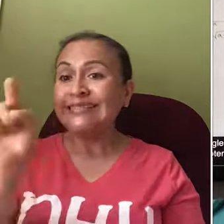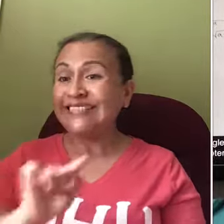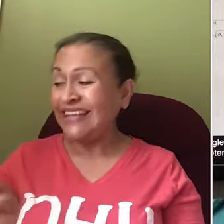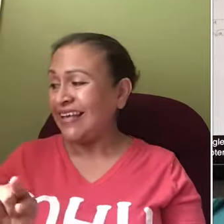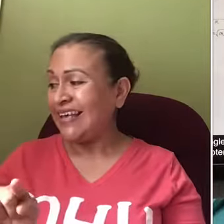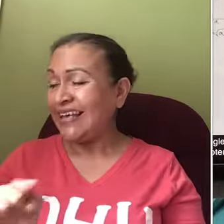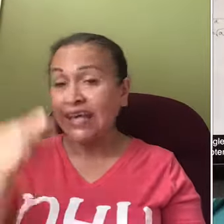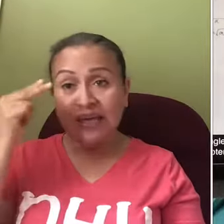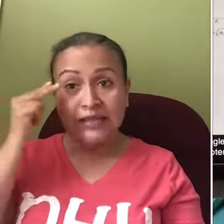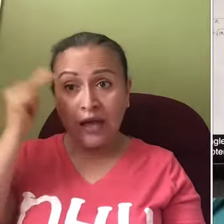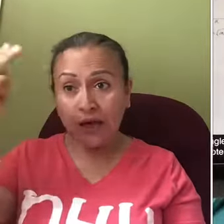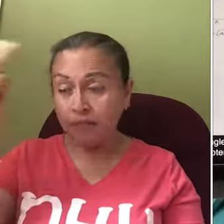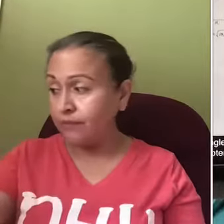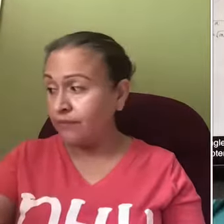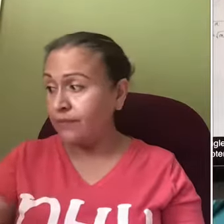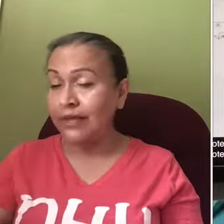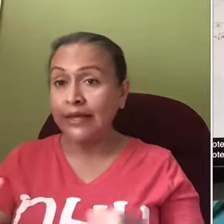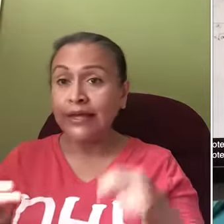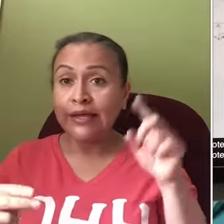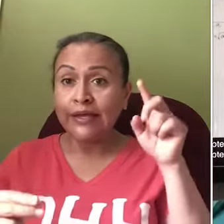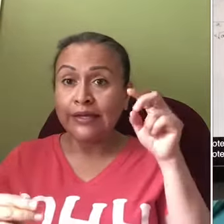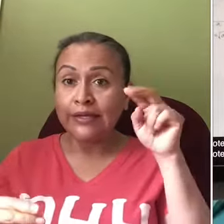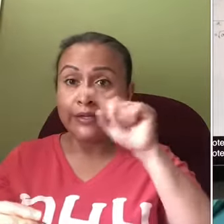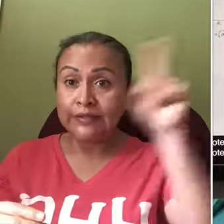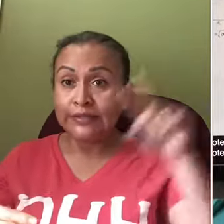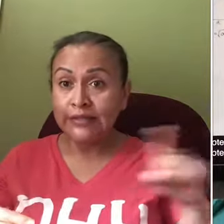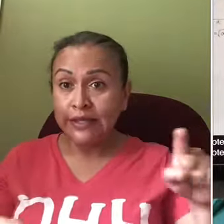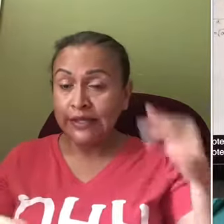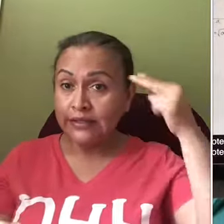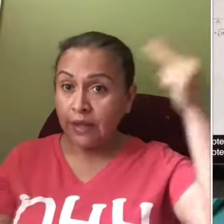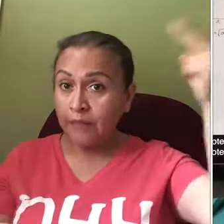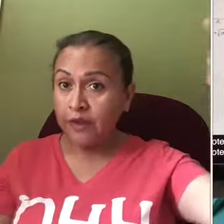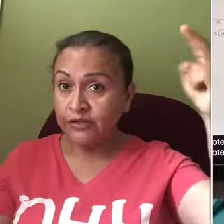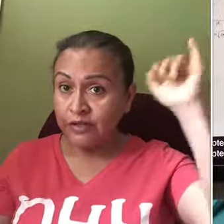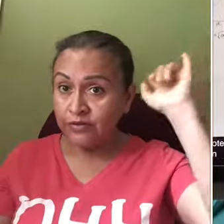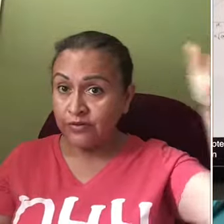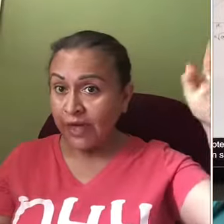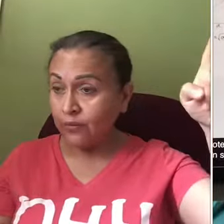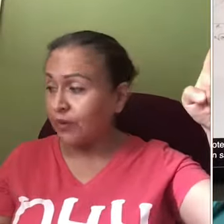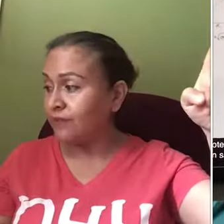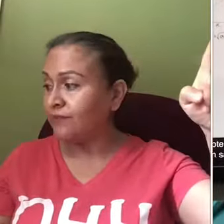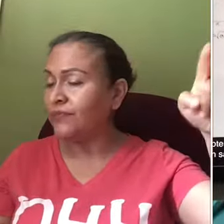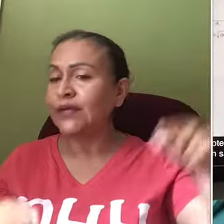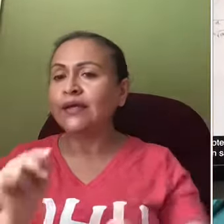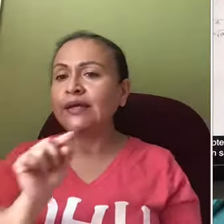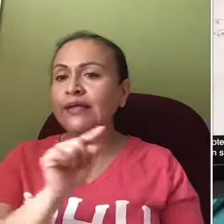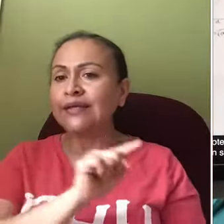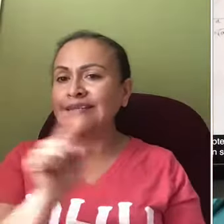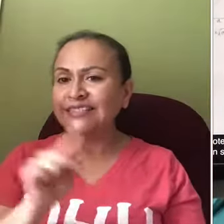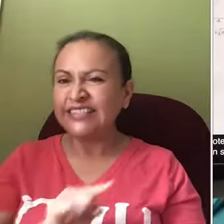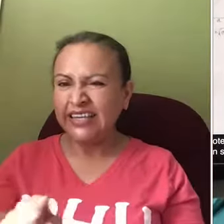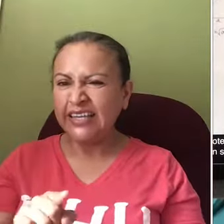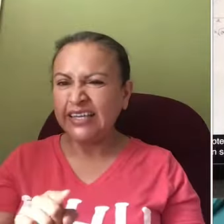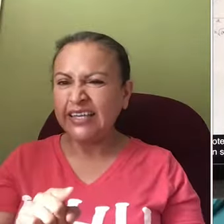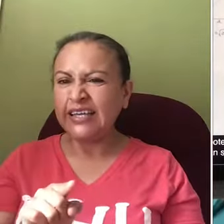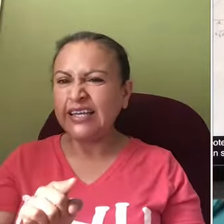triangle. Z is the hypotenuse for that triangle, correct? So I can say z is to